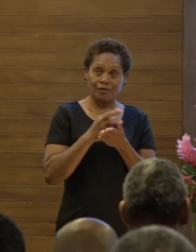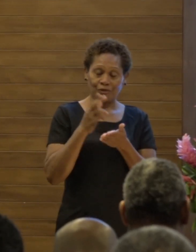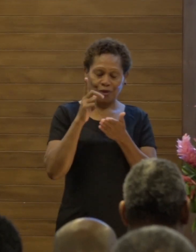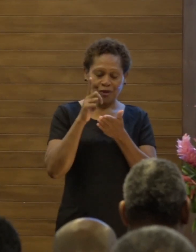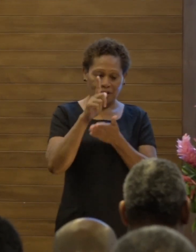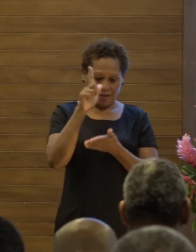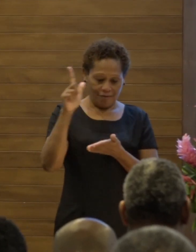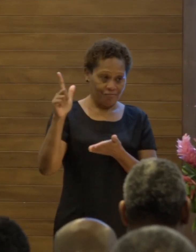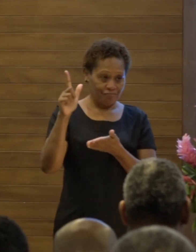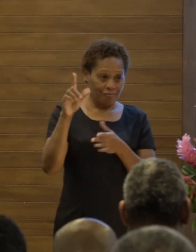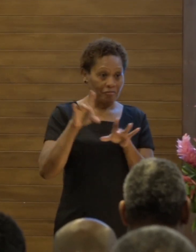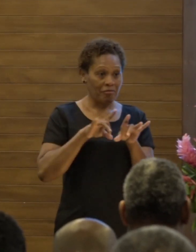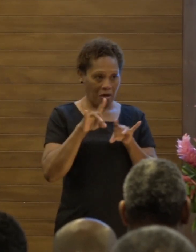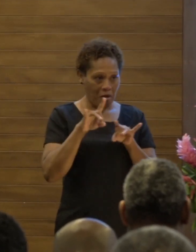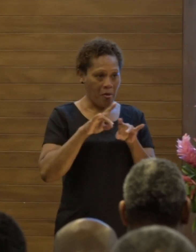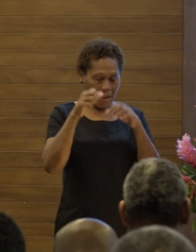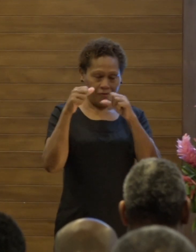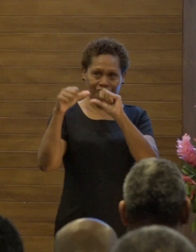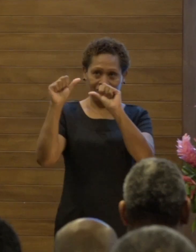your plan will be succeed.